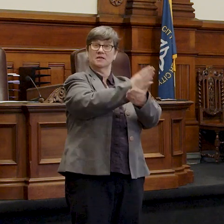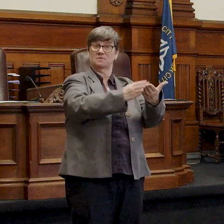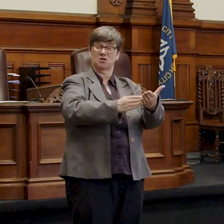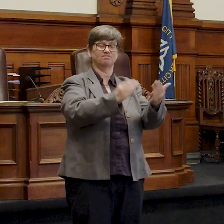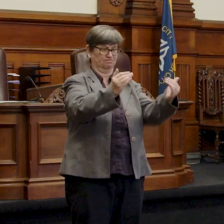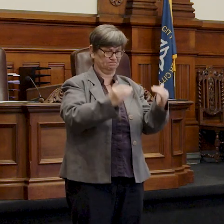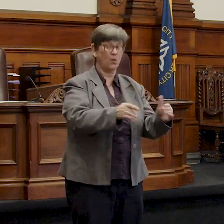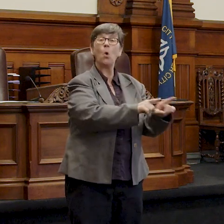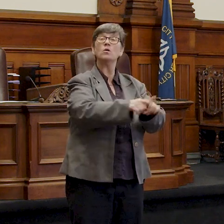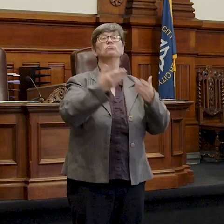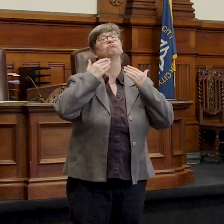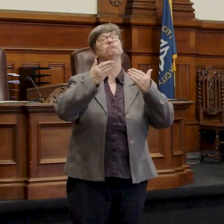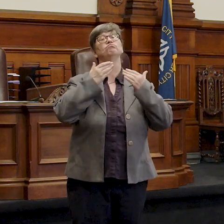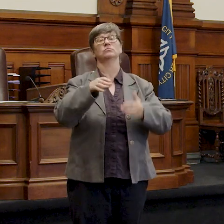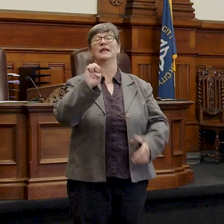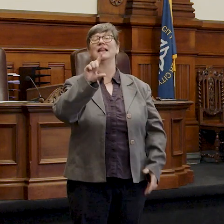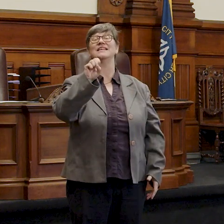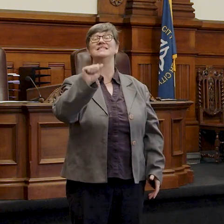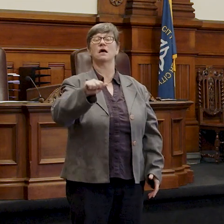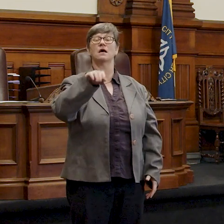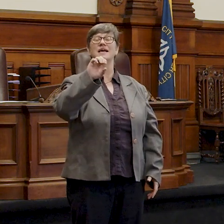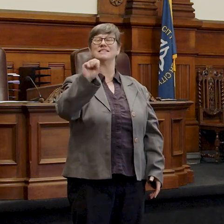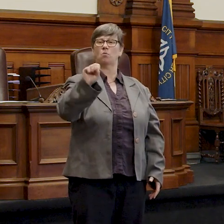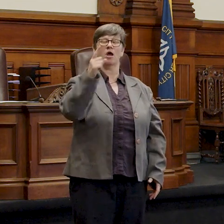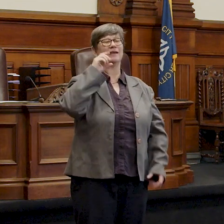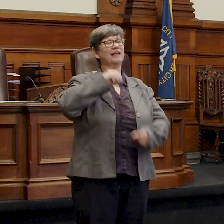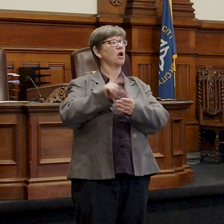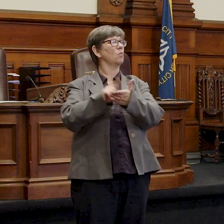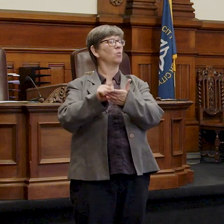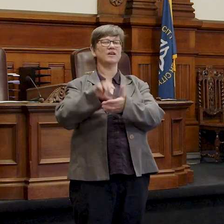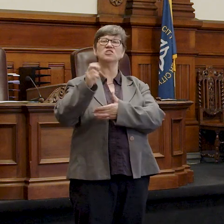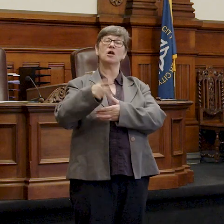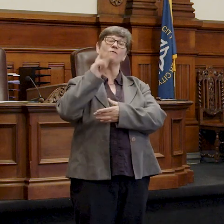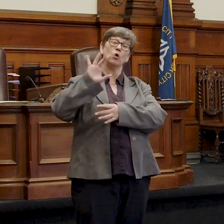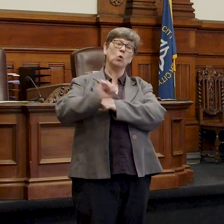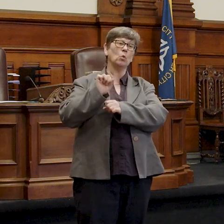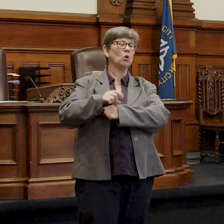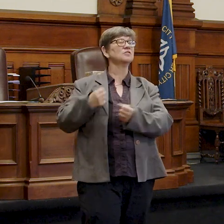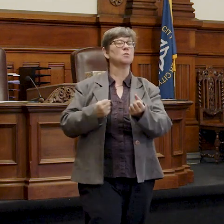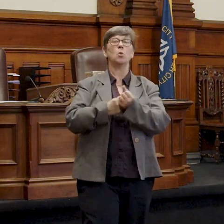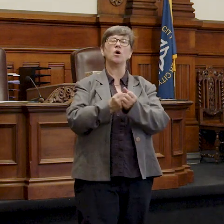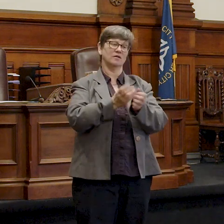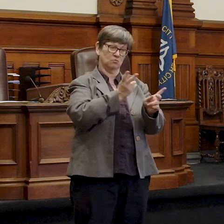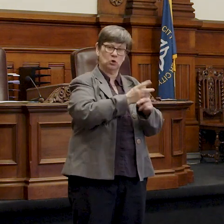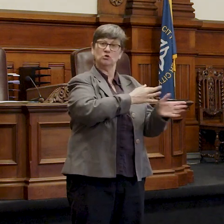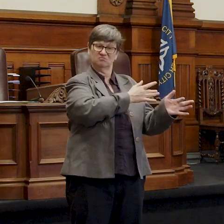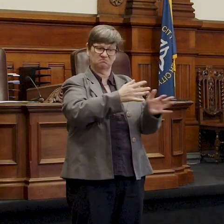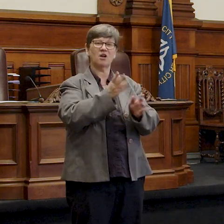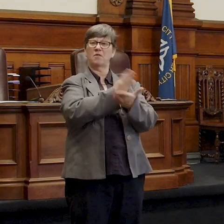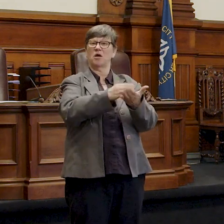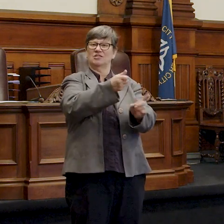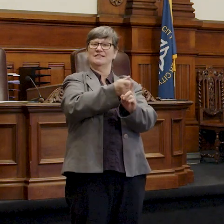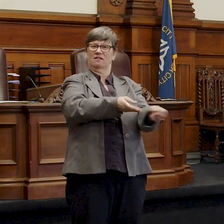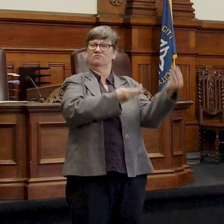I'd also like to thank Elisa Sobrani in our print shop for her invaluable work in supporting the production of this budget.